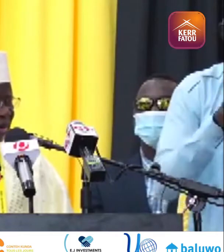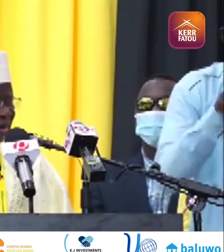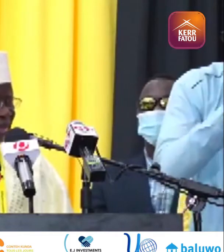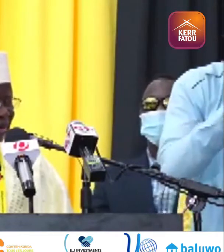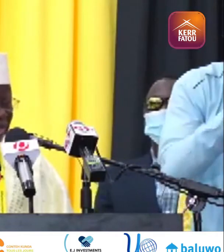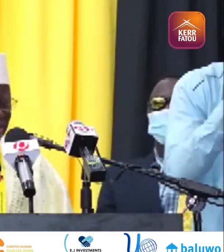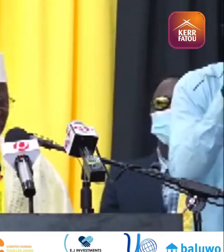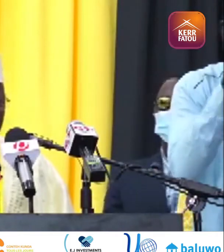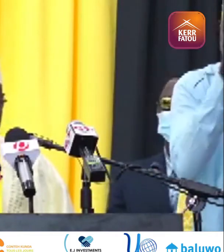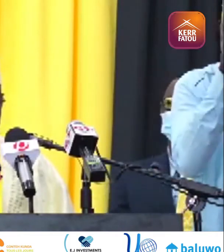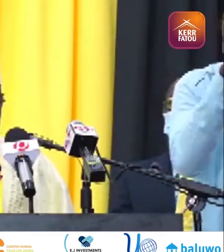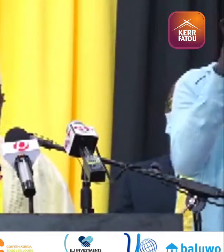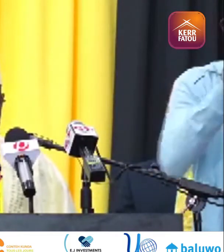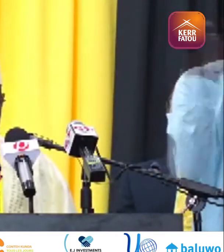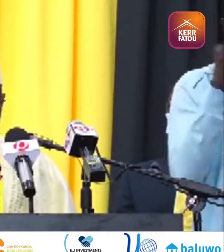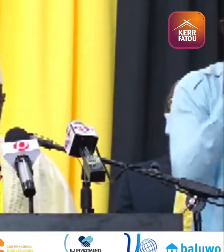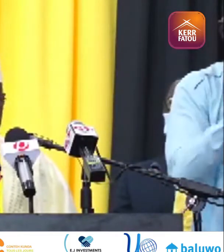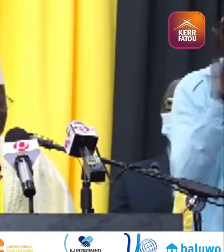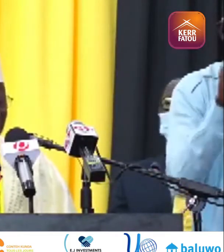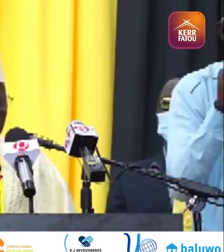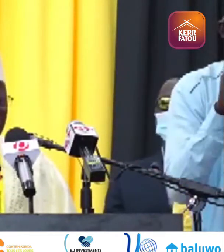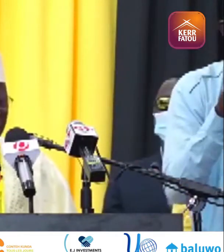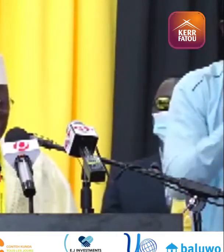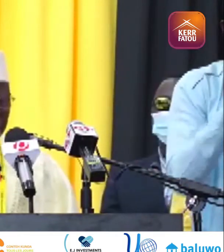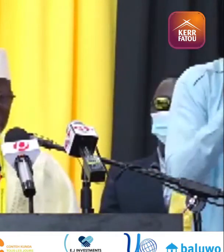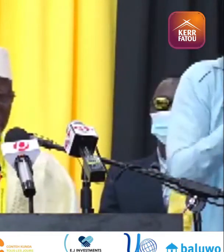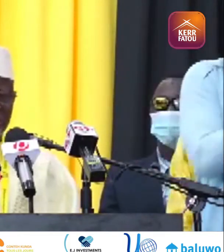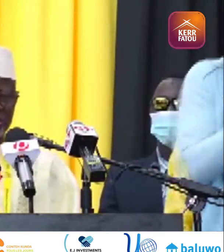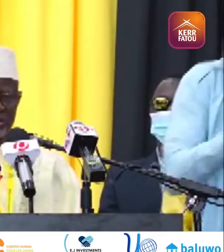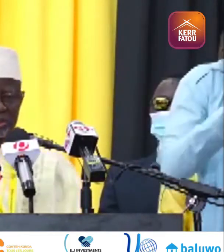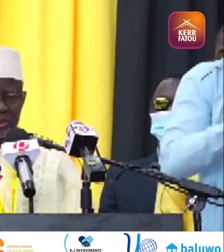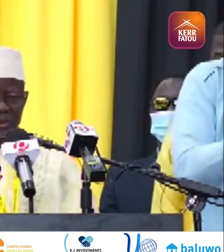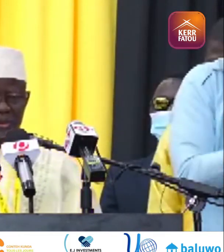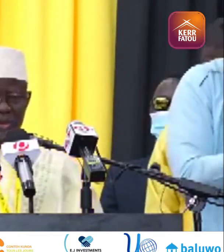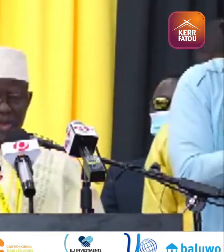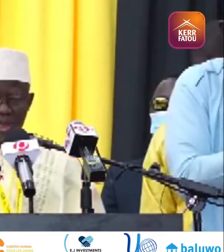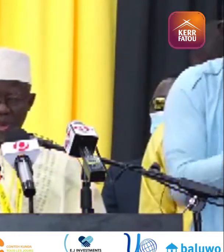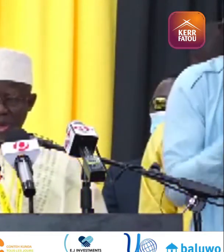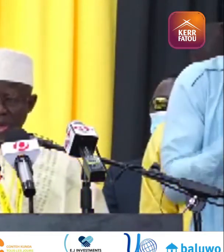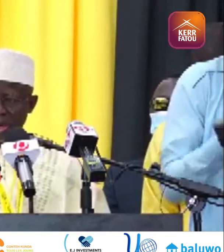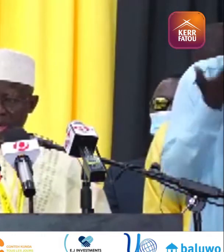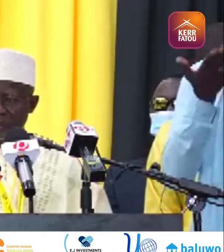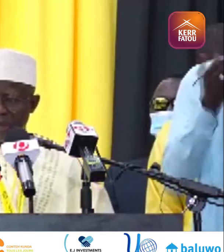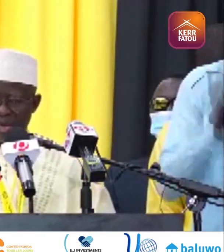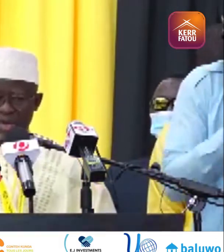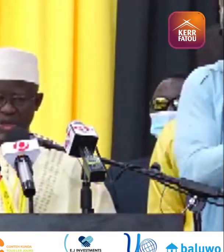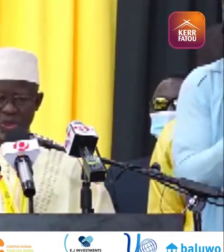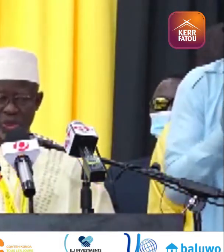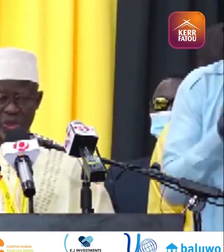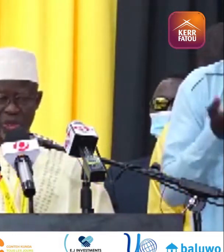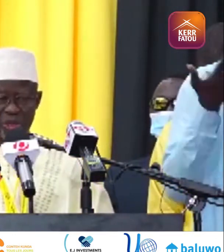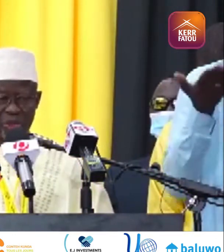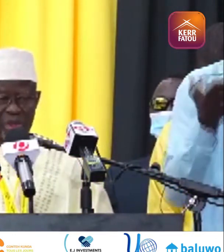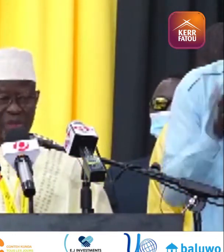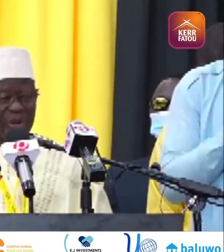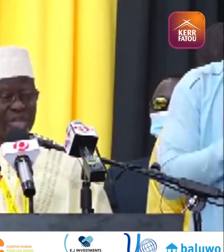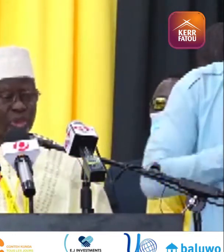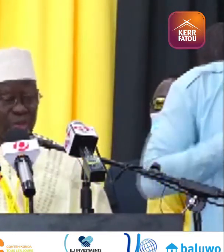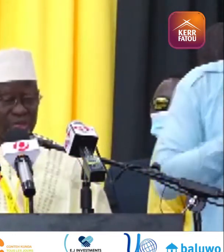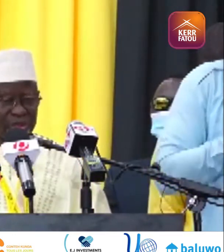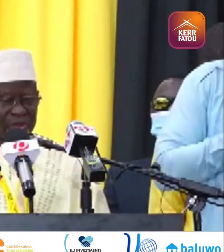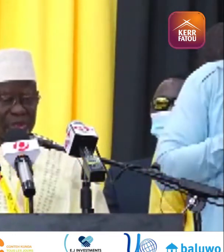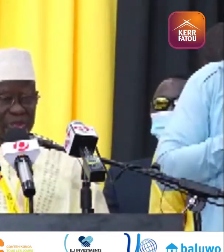donations of $300,000 to the Janjambri area council in order for that council to